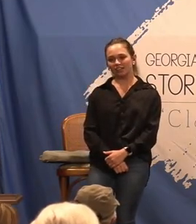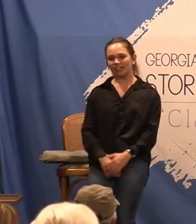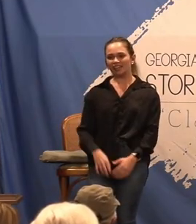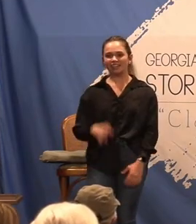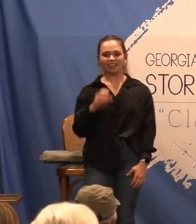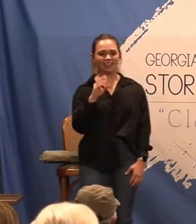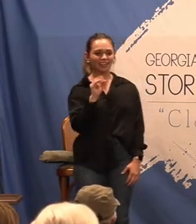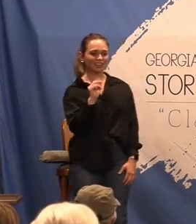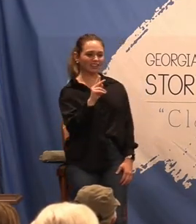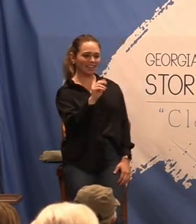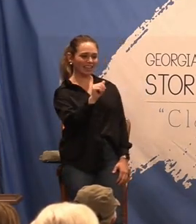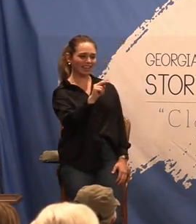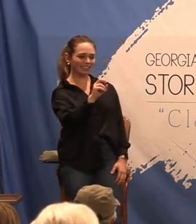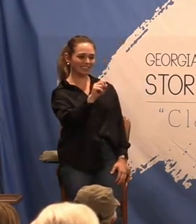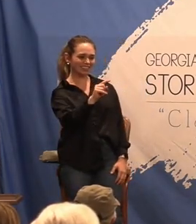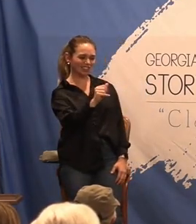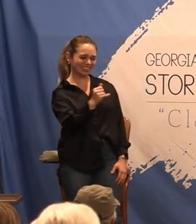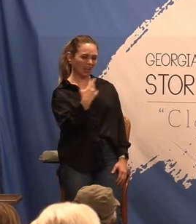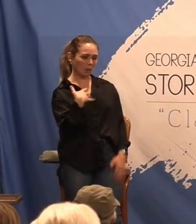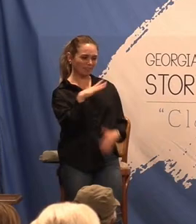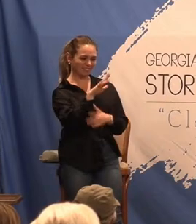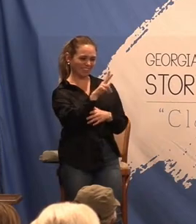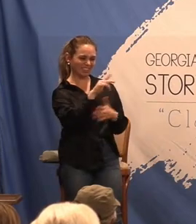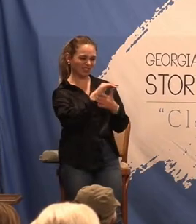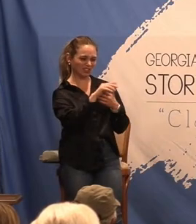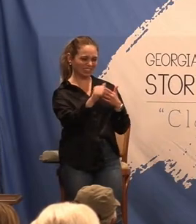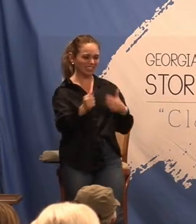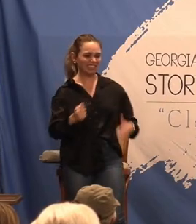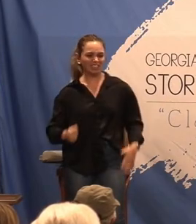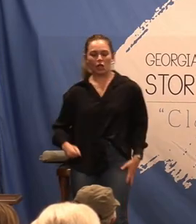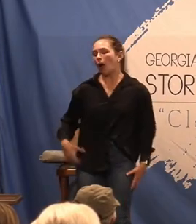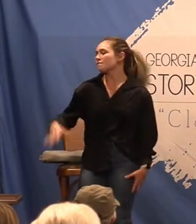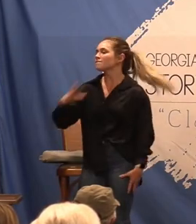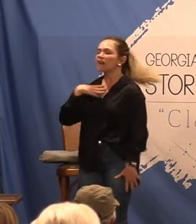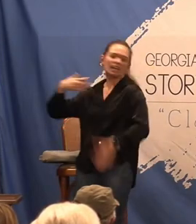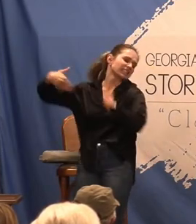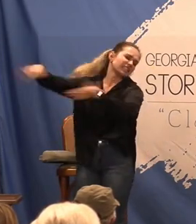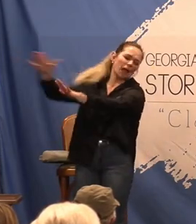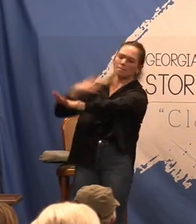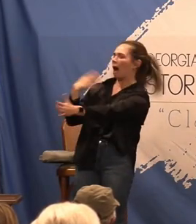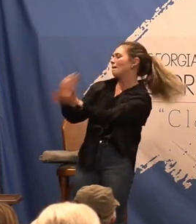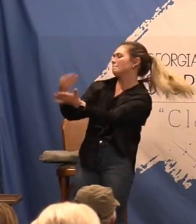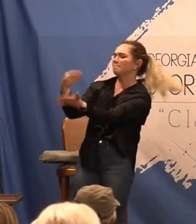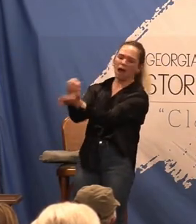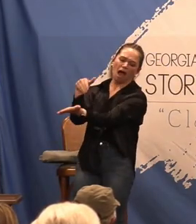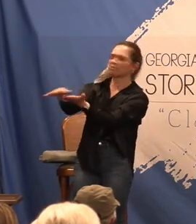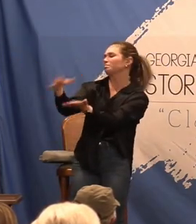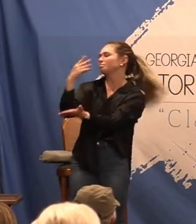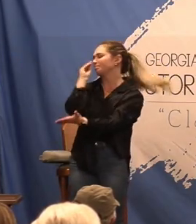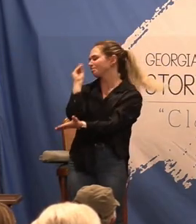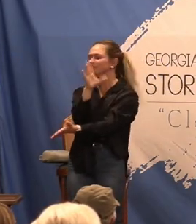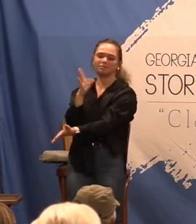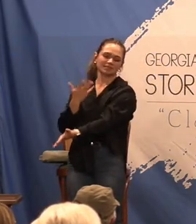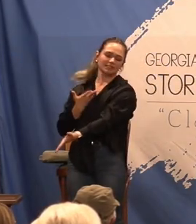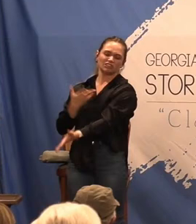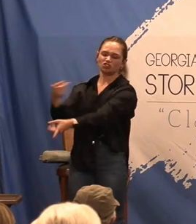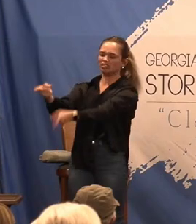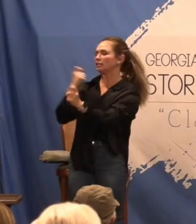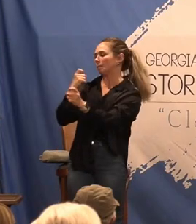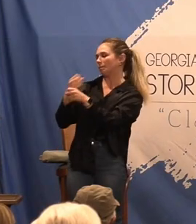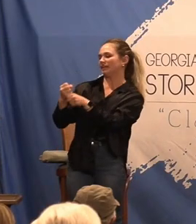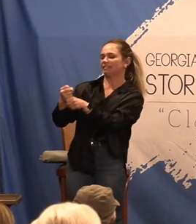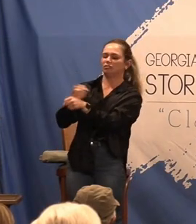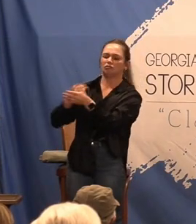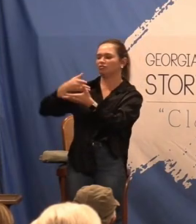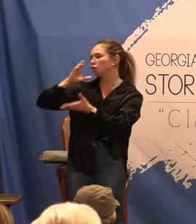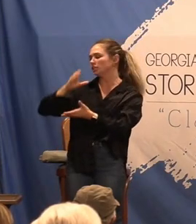Okay, Anastasia, that'll be $53.25. Fine, take it. Take all my money. I don't care. Just give me the